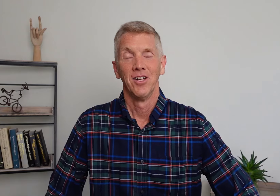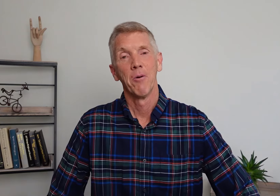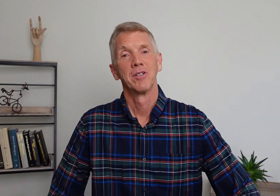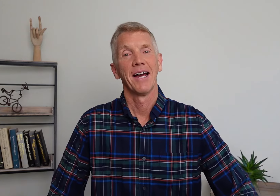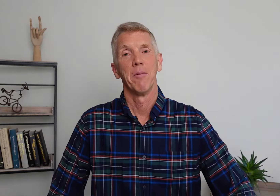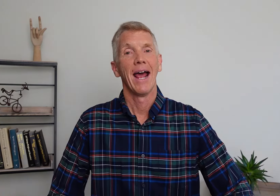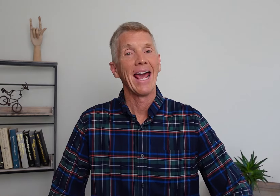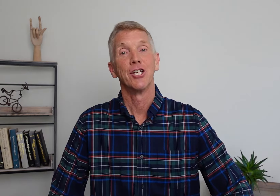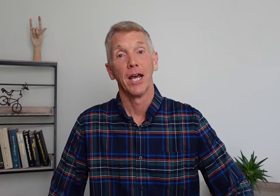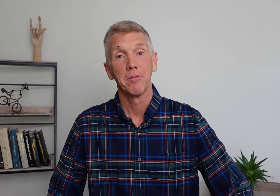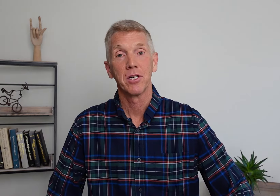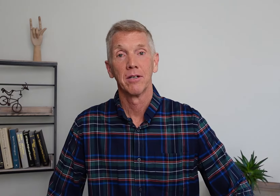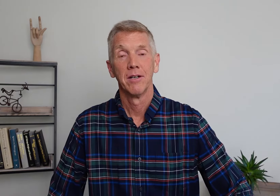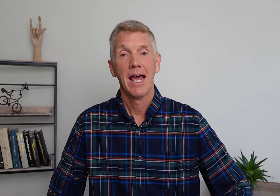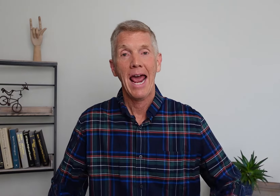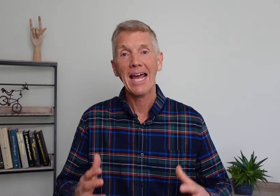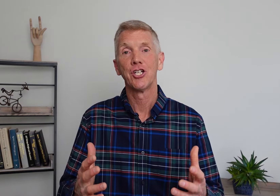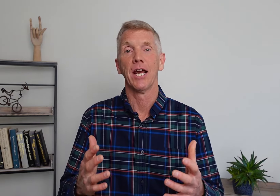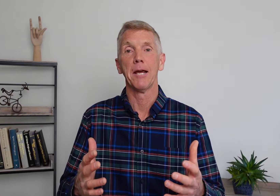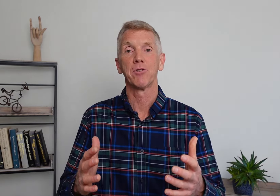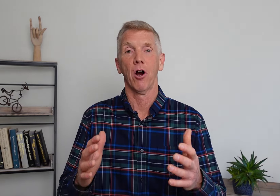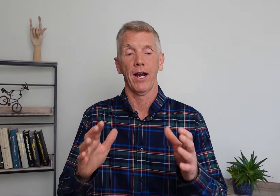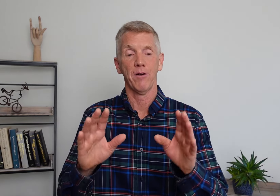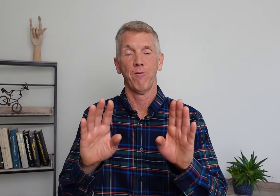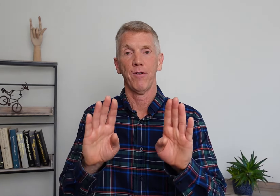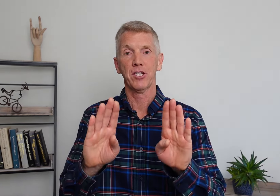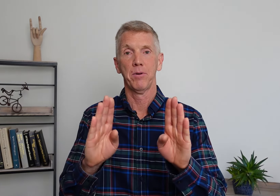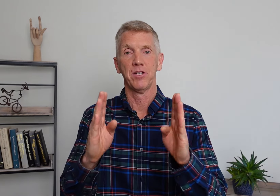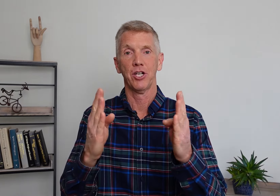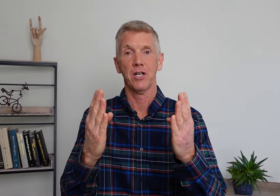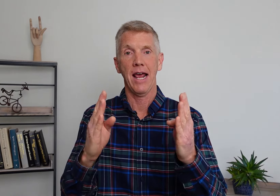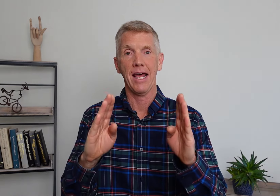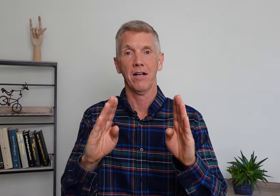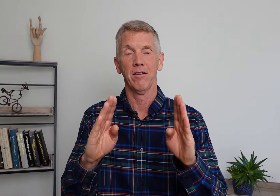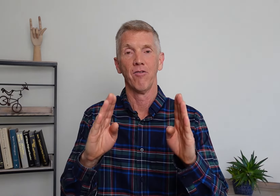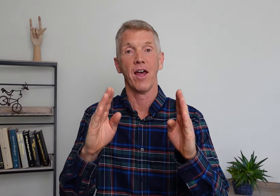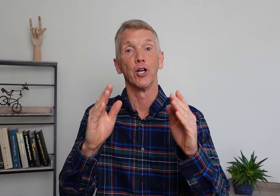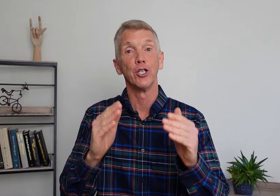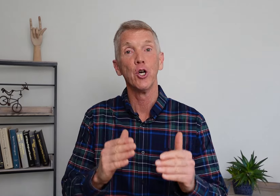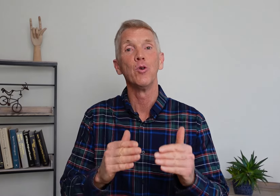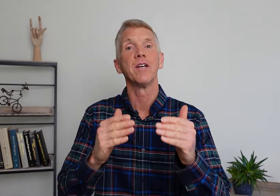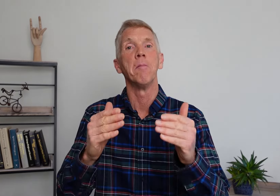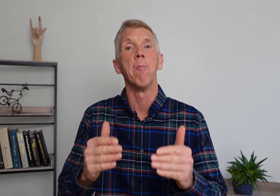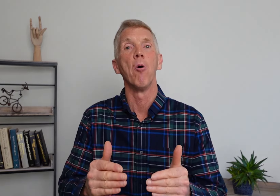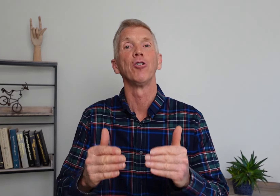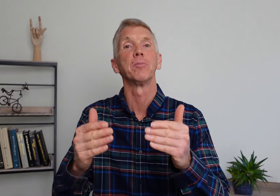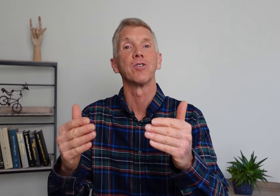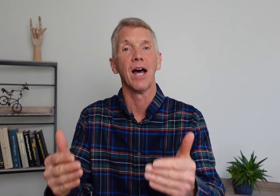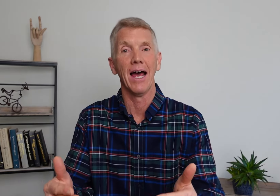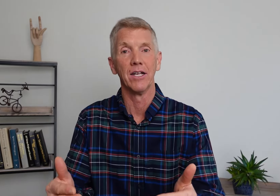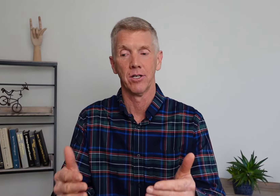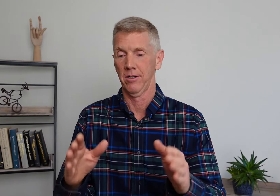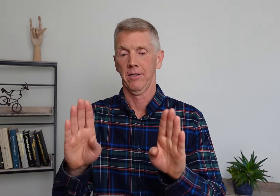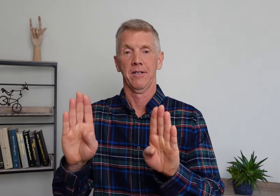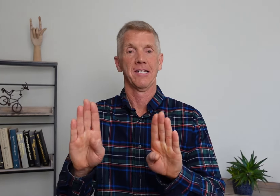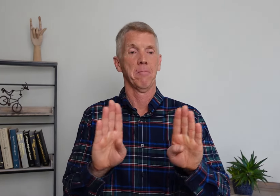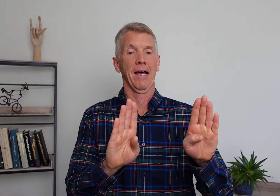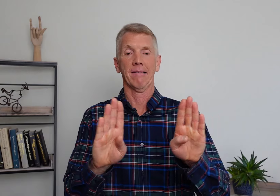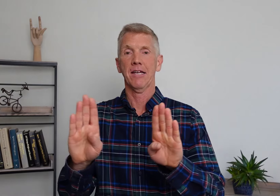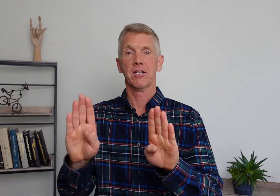Today we're talking about hand shapes. Hand shapes are a fixed position hand that are used in multiple signs. Something like this